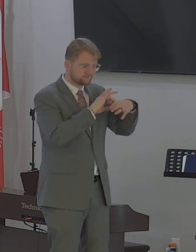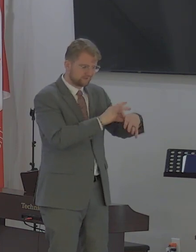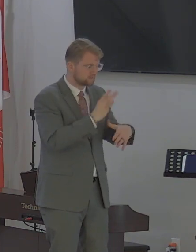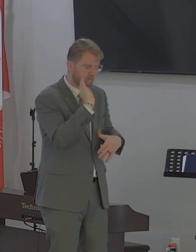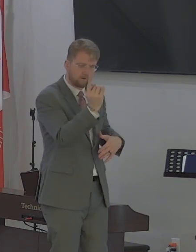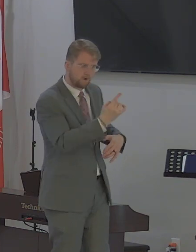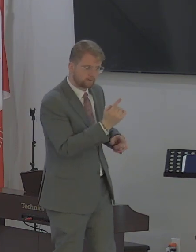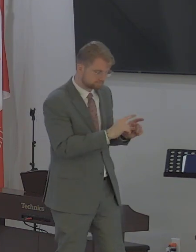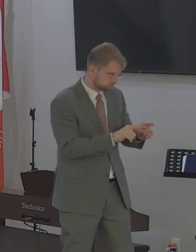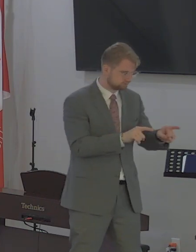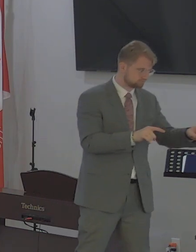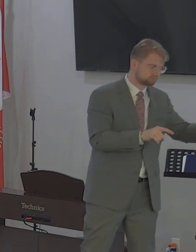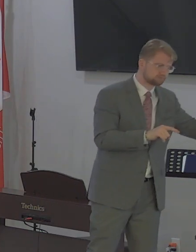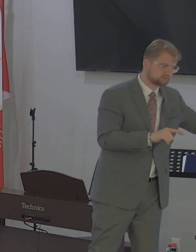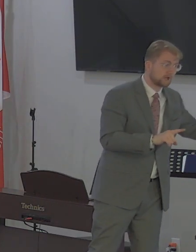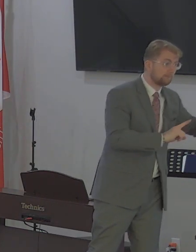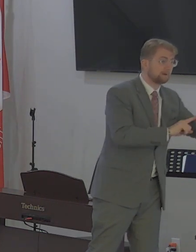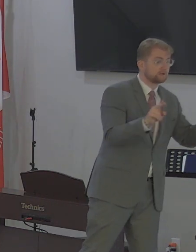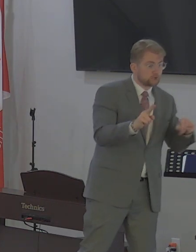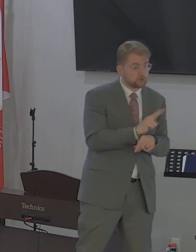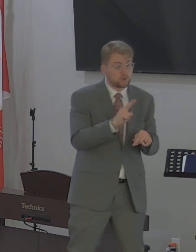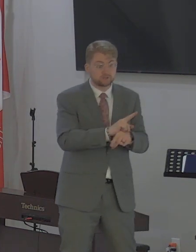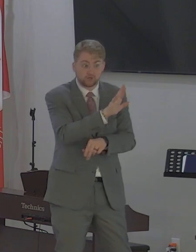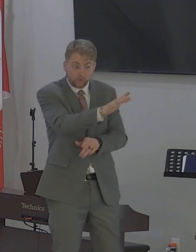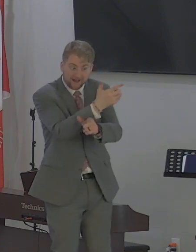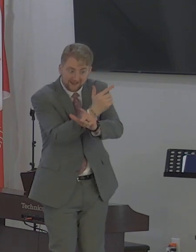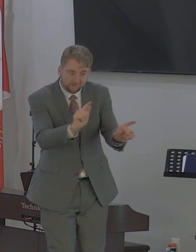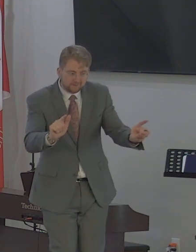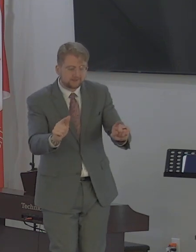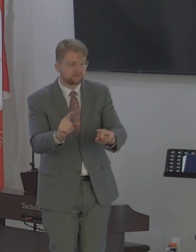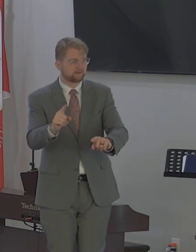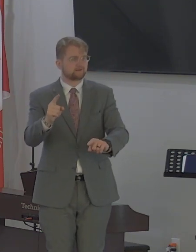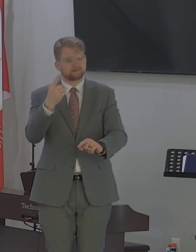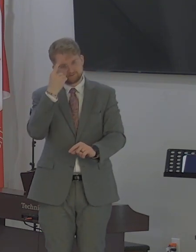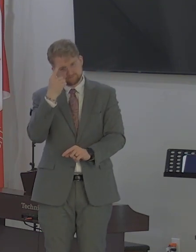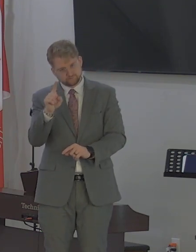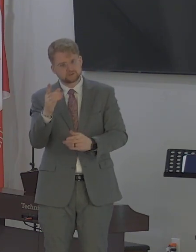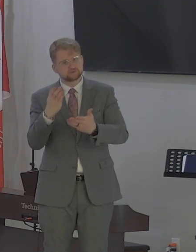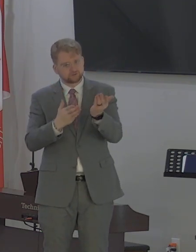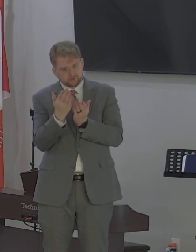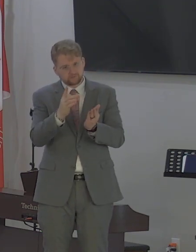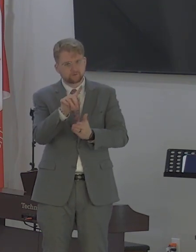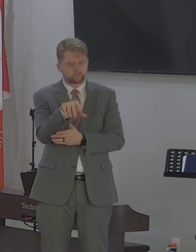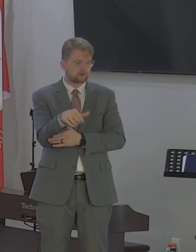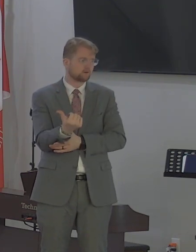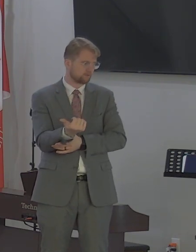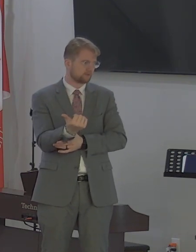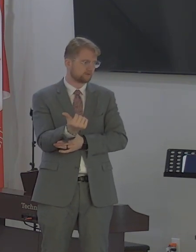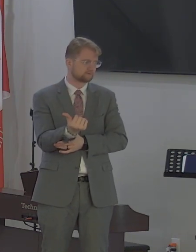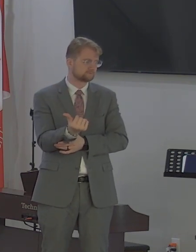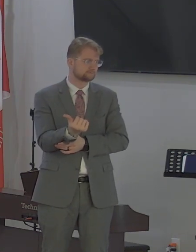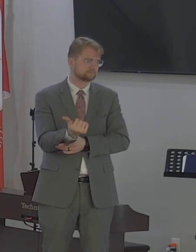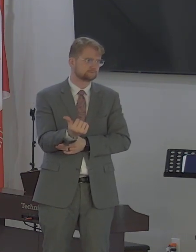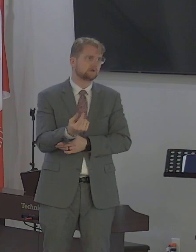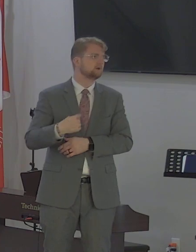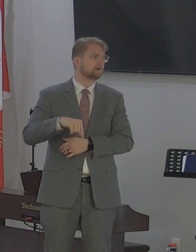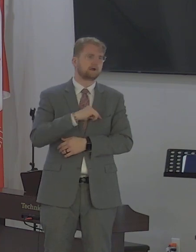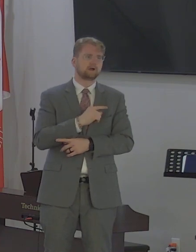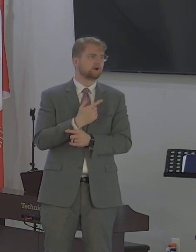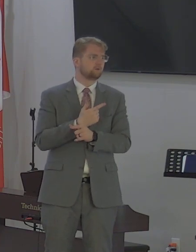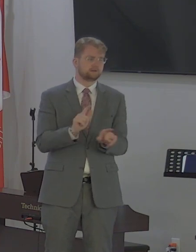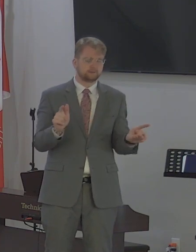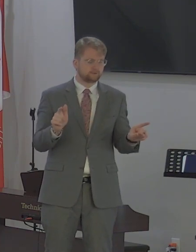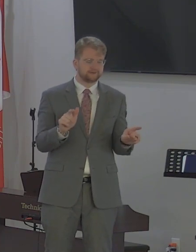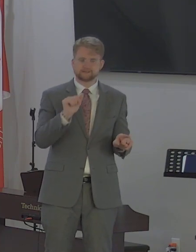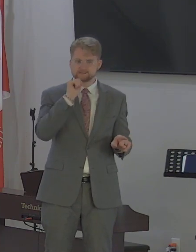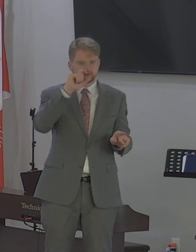for, I love, serve one another, verse 13 tells us. Our liberty is not to be